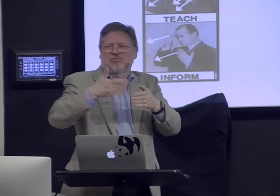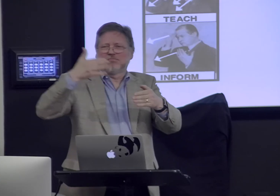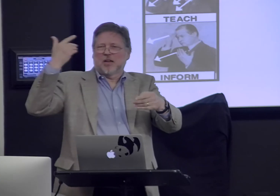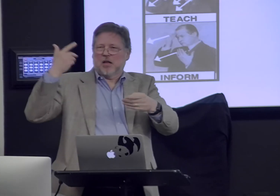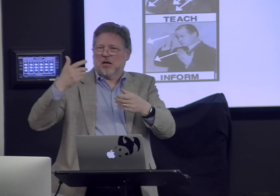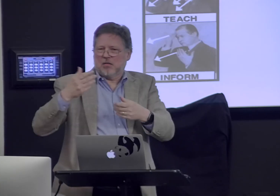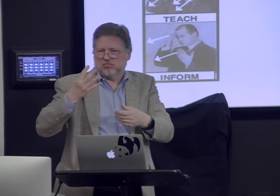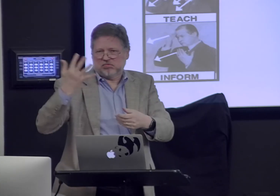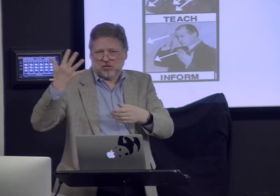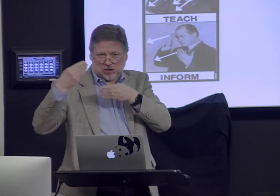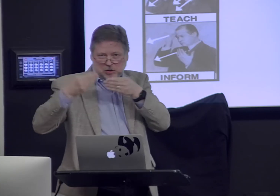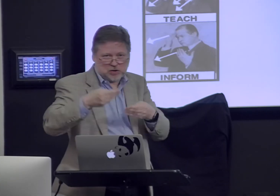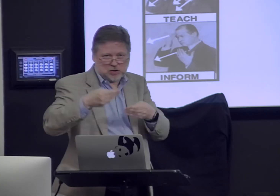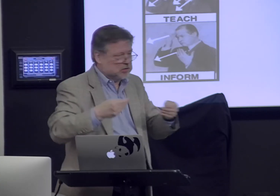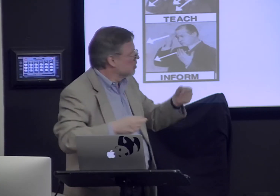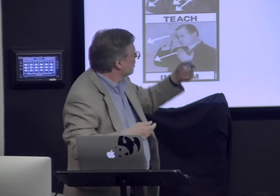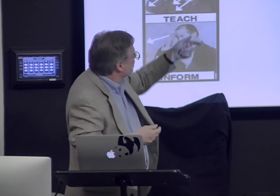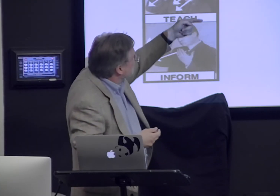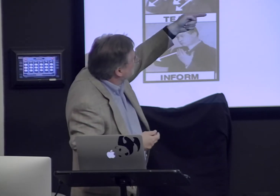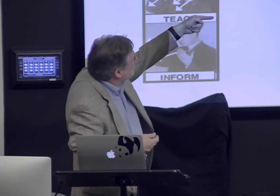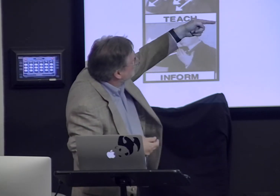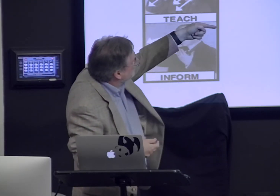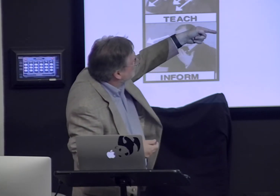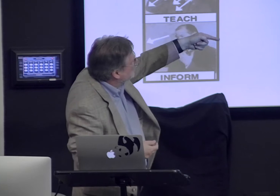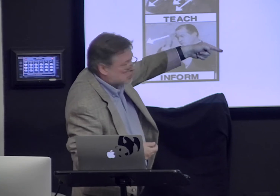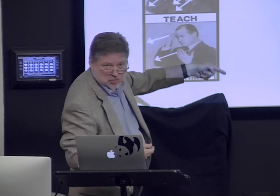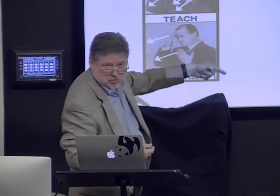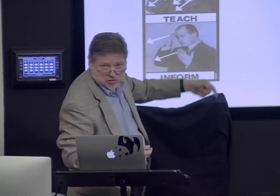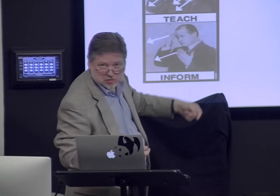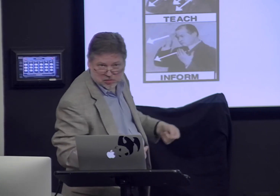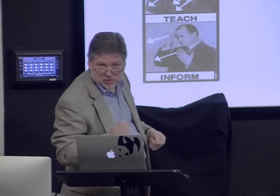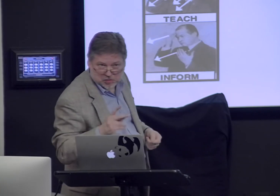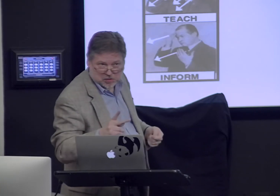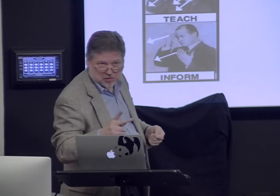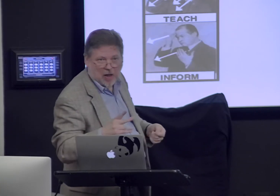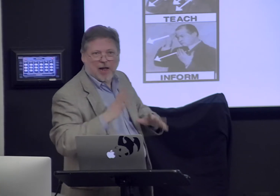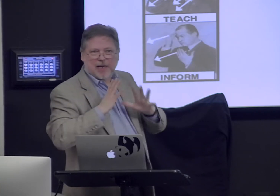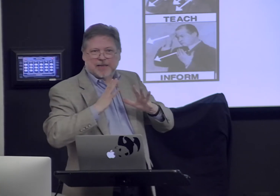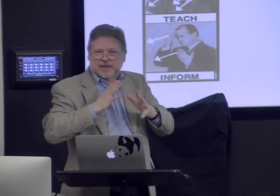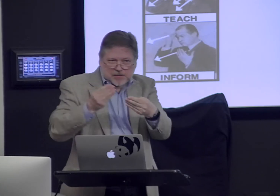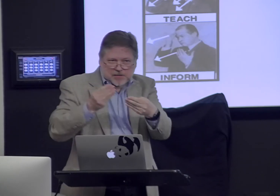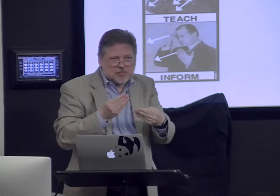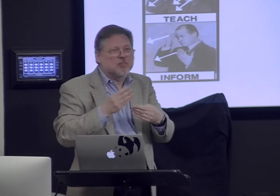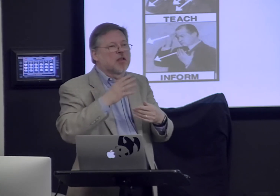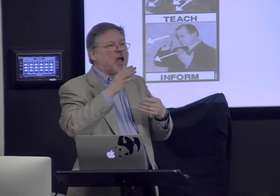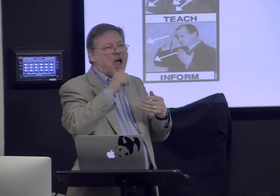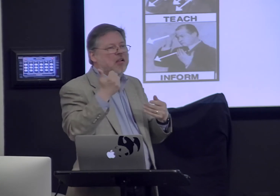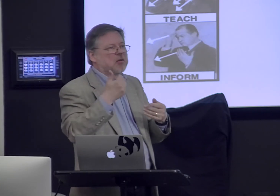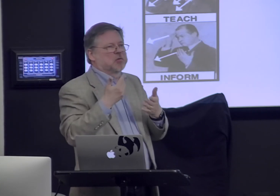school there. He went on to become the principal of the school, so he was a very prominent figure in that community.